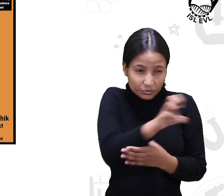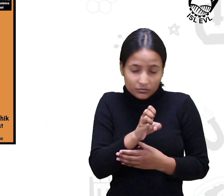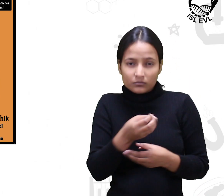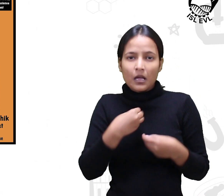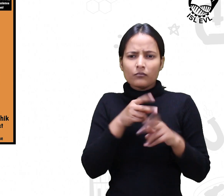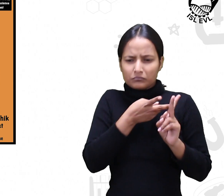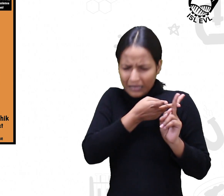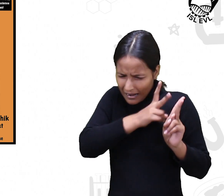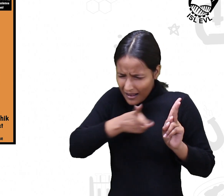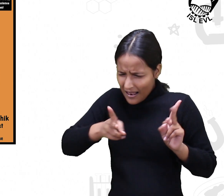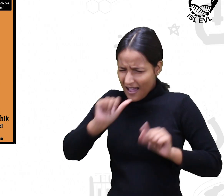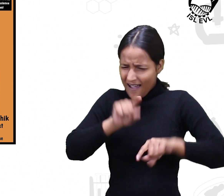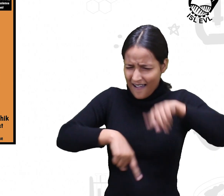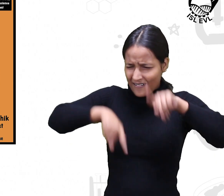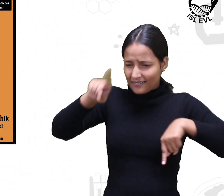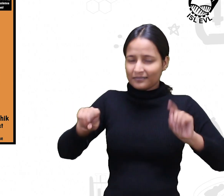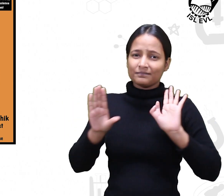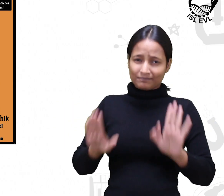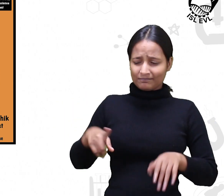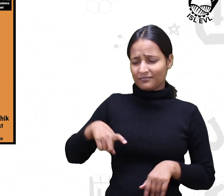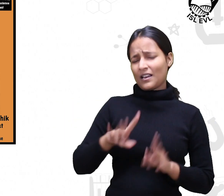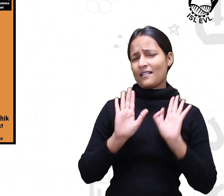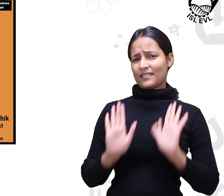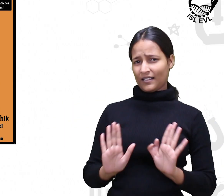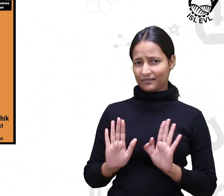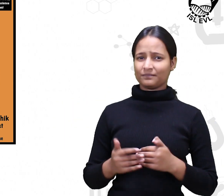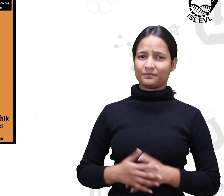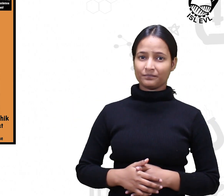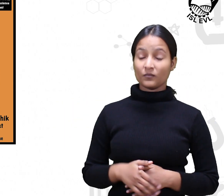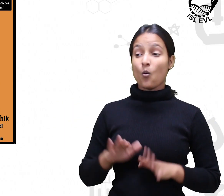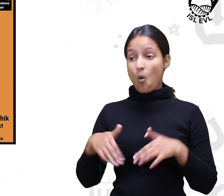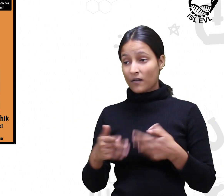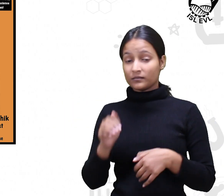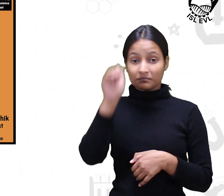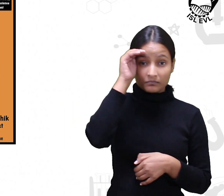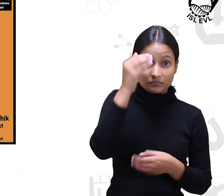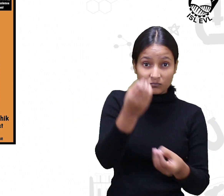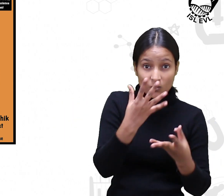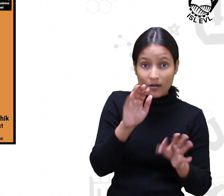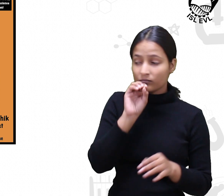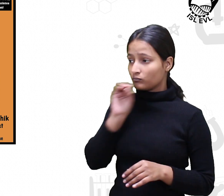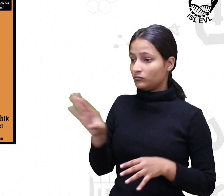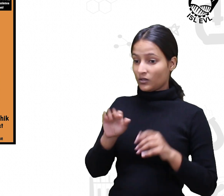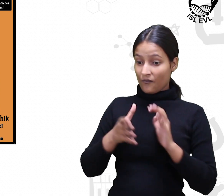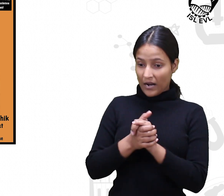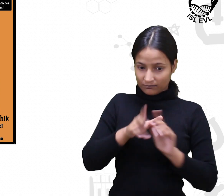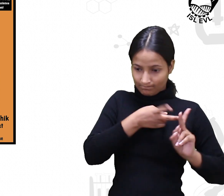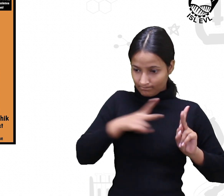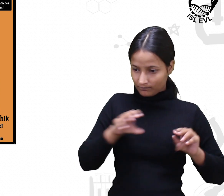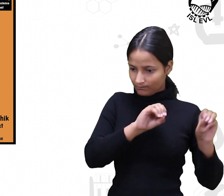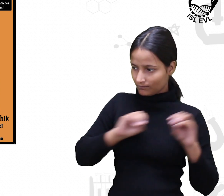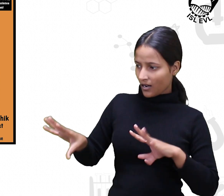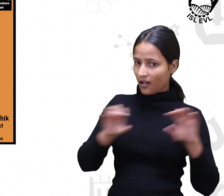also share information about new food that comes in or other microbes which may be stealing food and